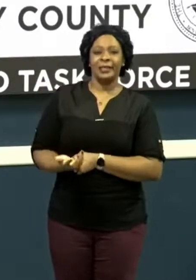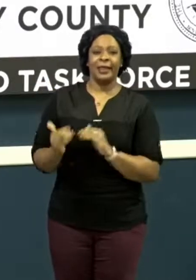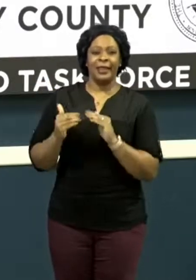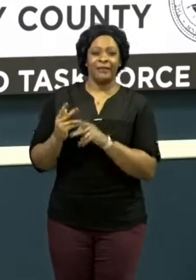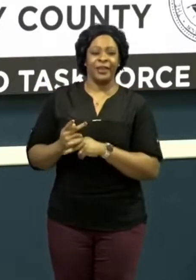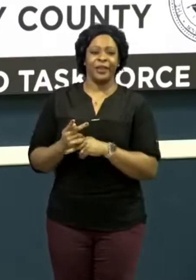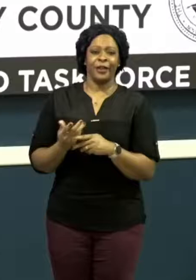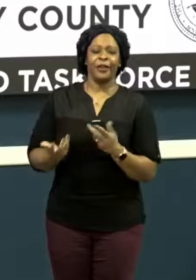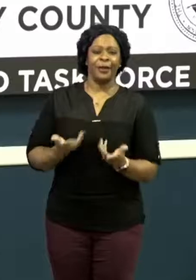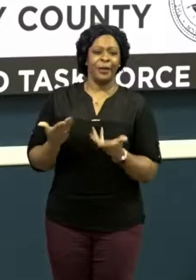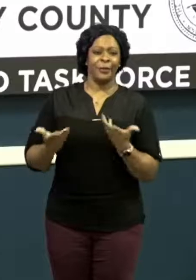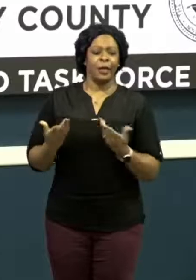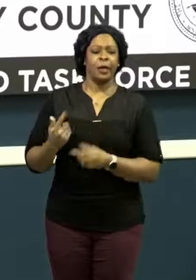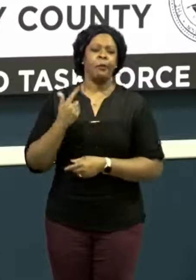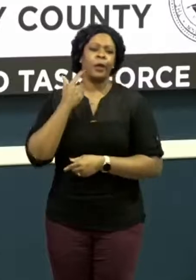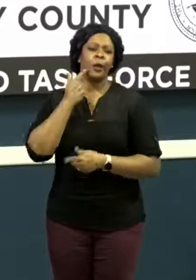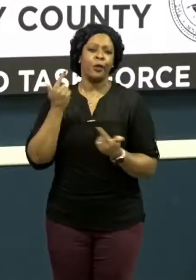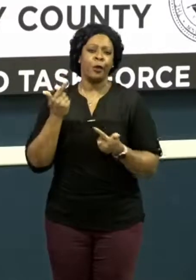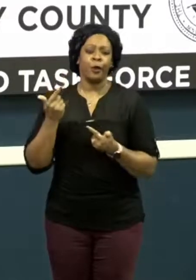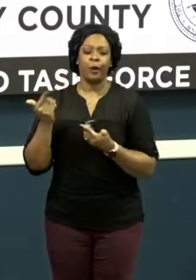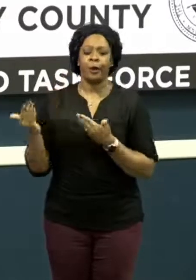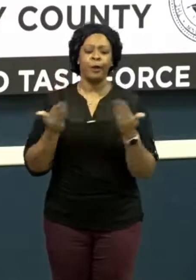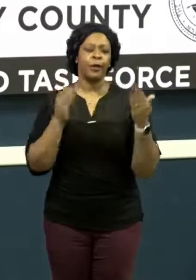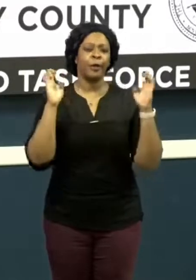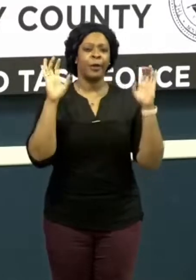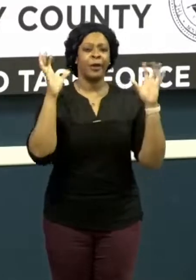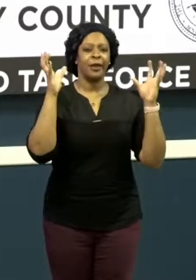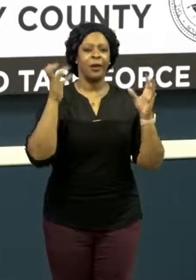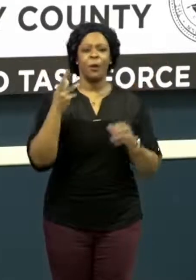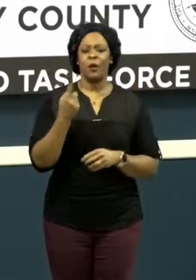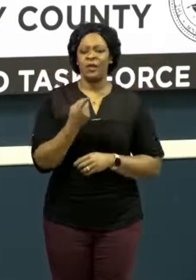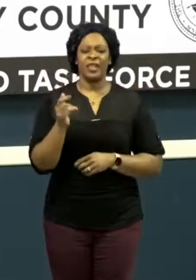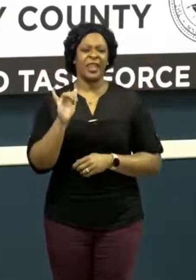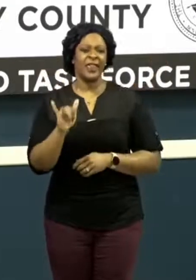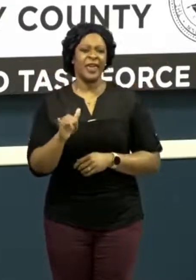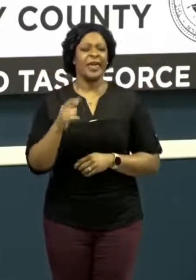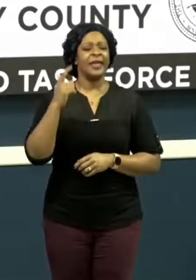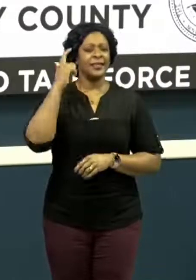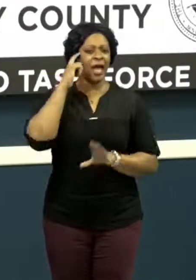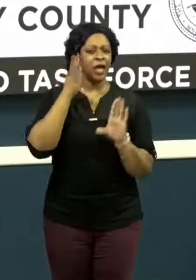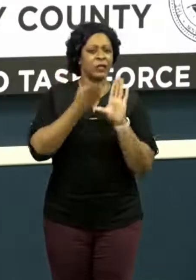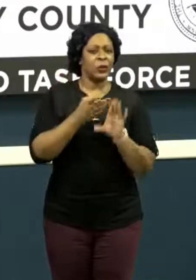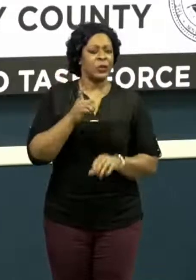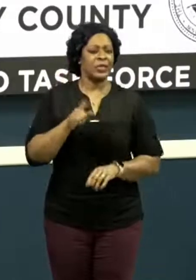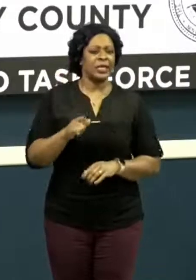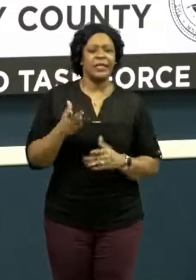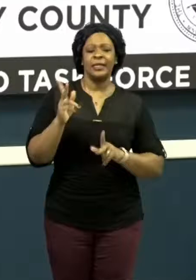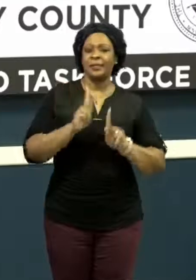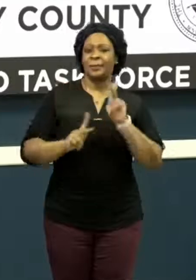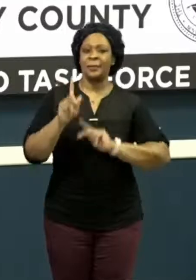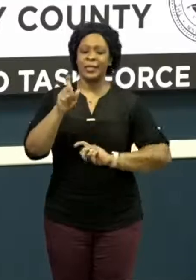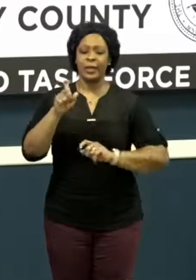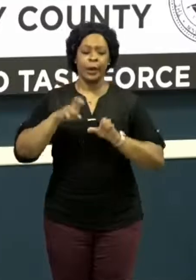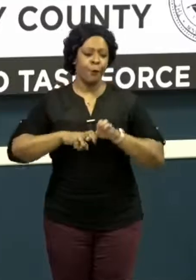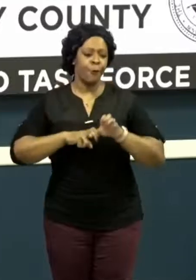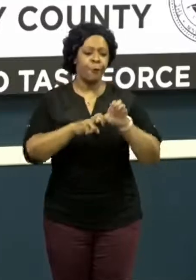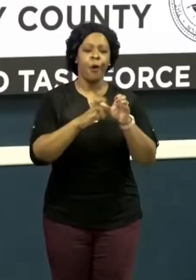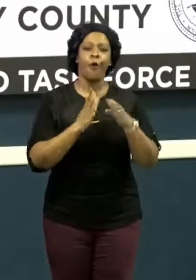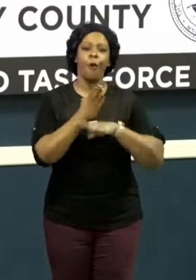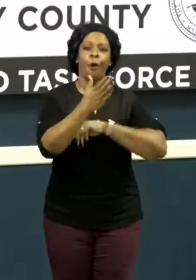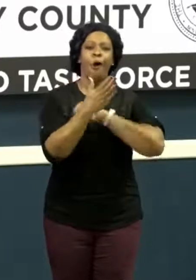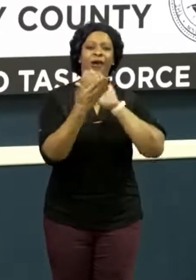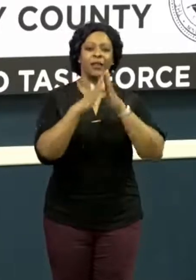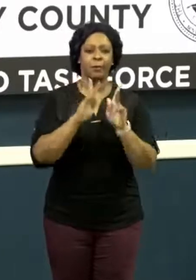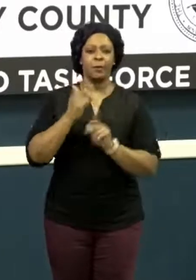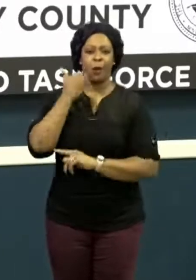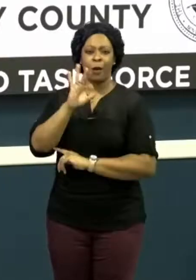of care, perhaps a toothache, some other kind of an issue that's a psychosocial need. Some people just need a ride across town. We